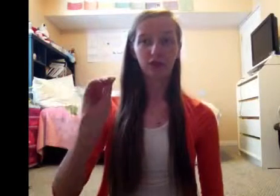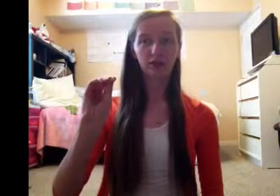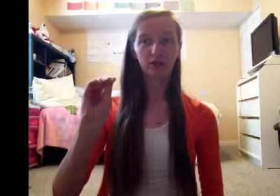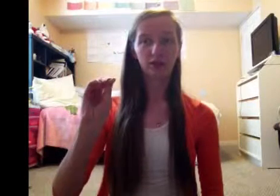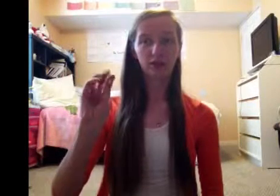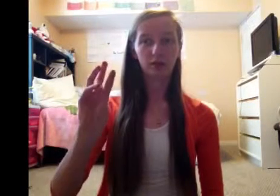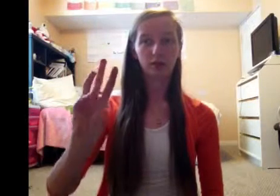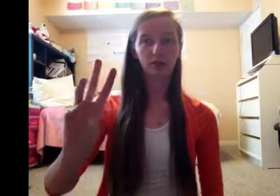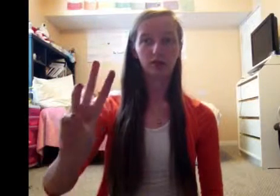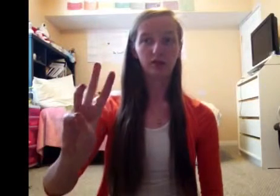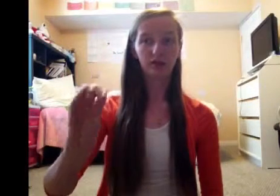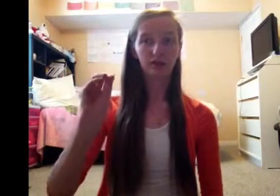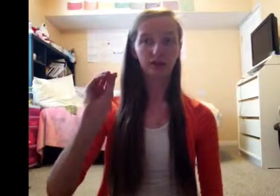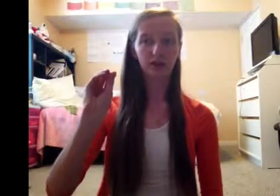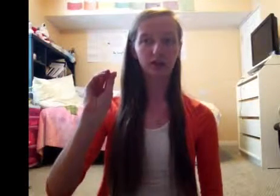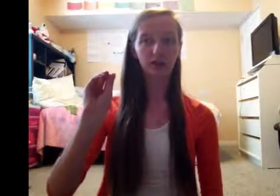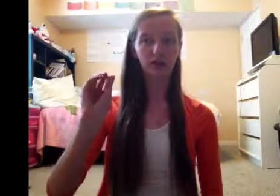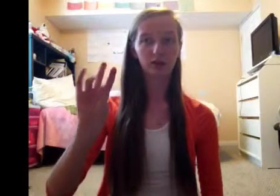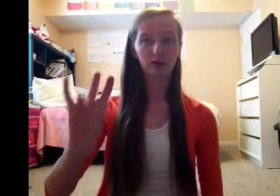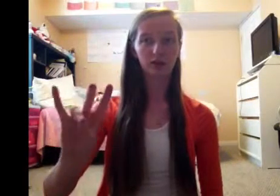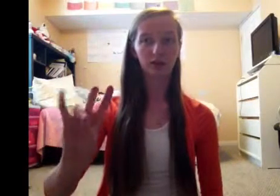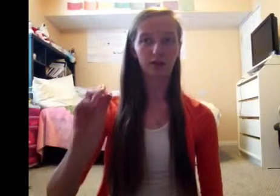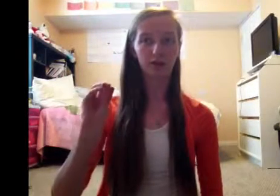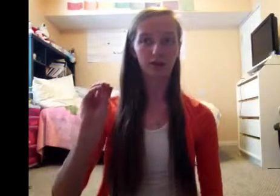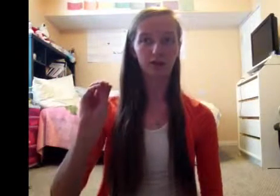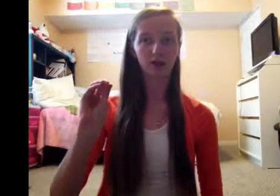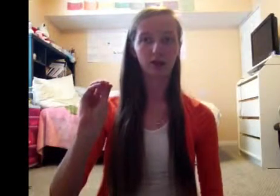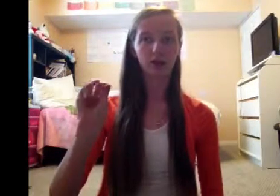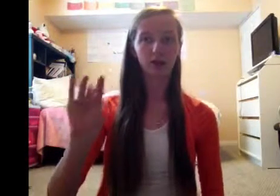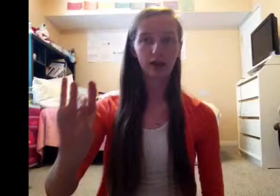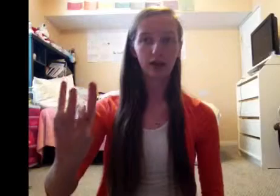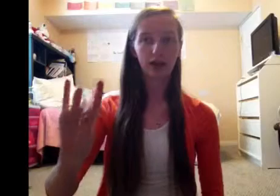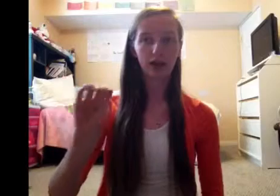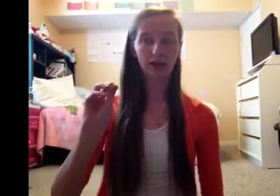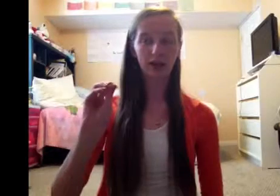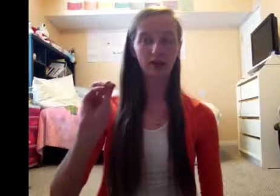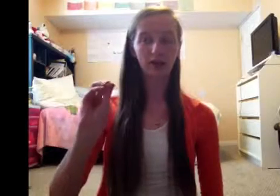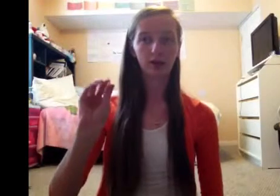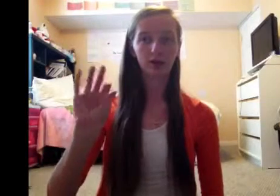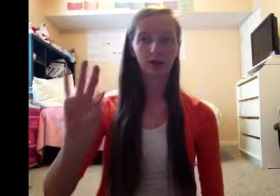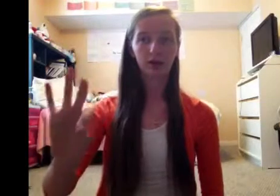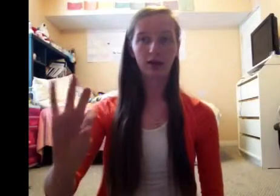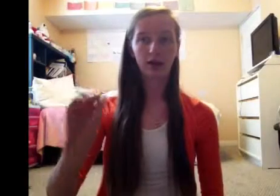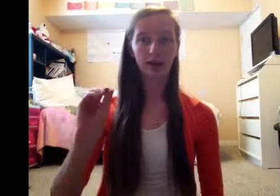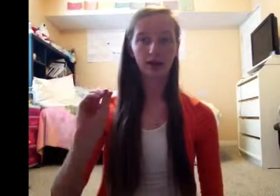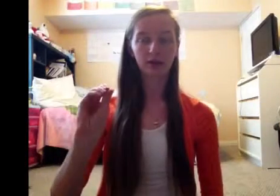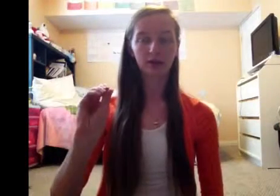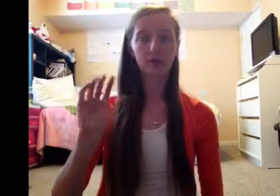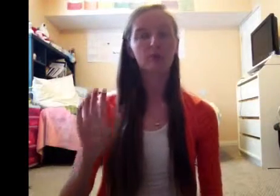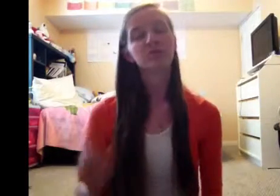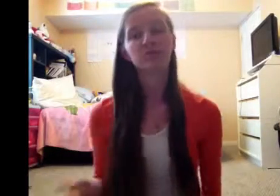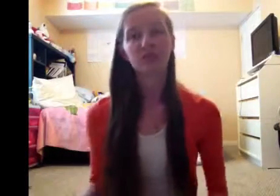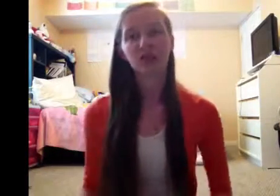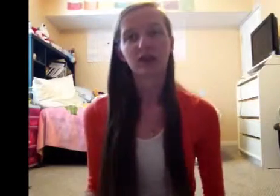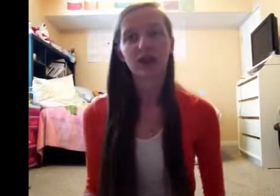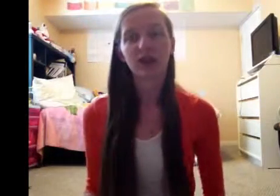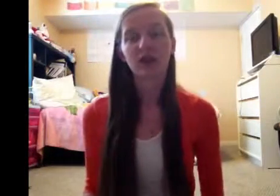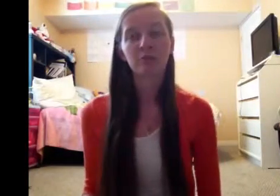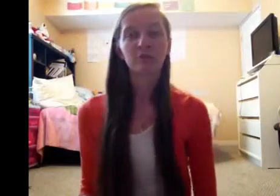50, 60, 70, 80, 90, so that kind of thing. And